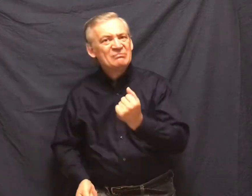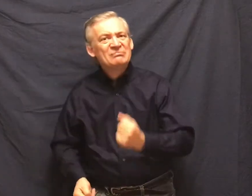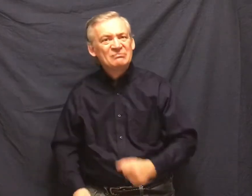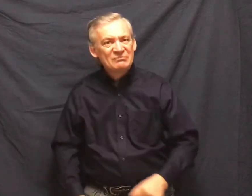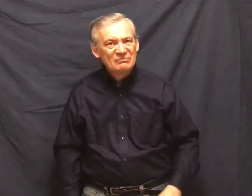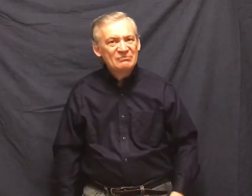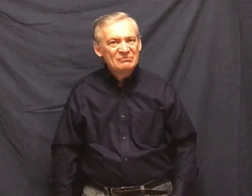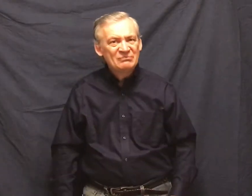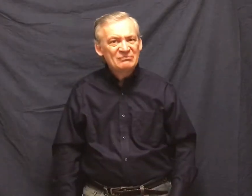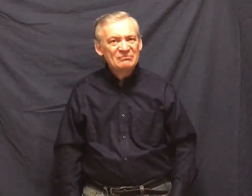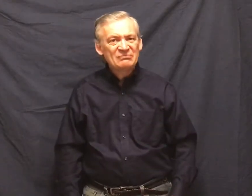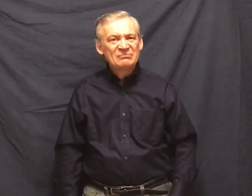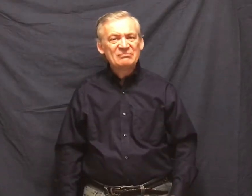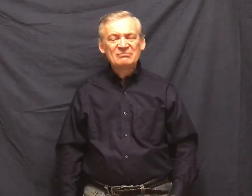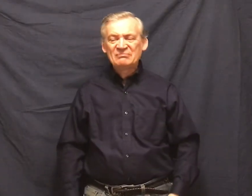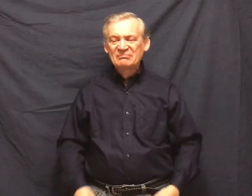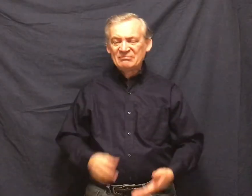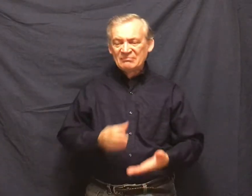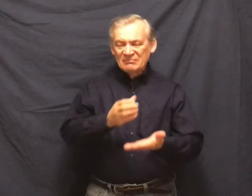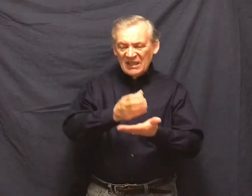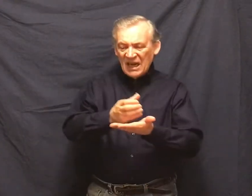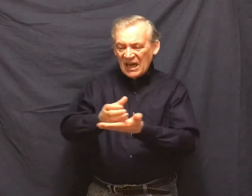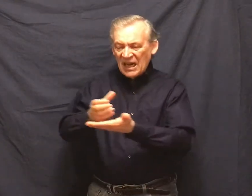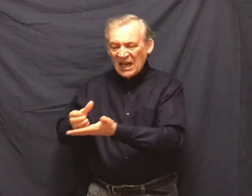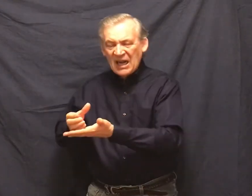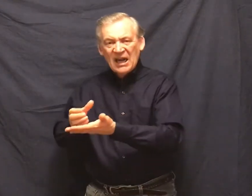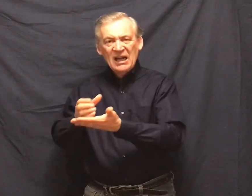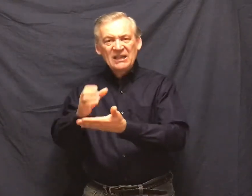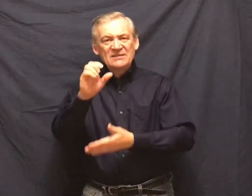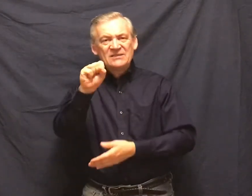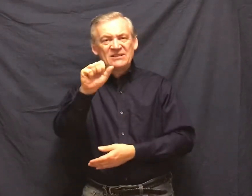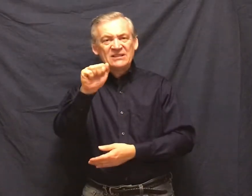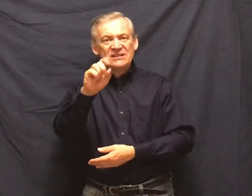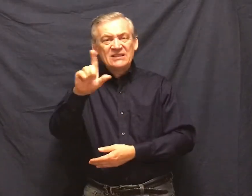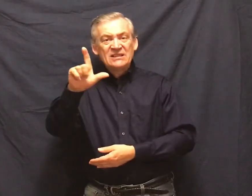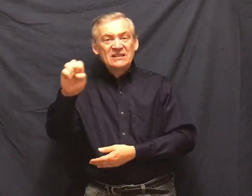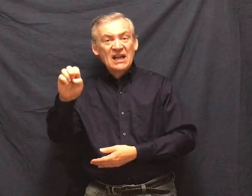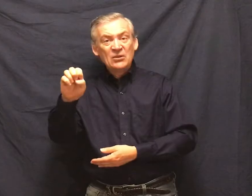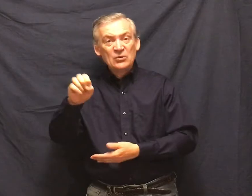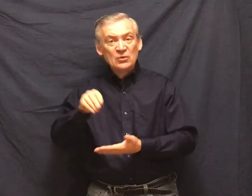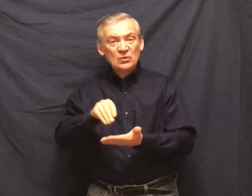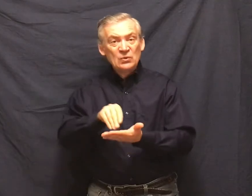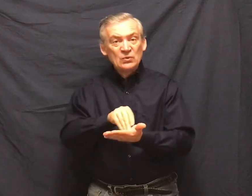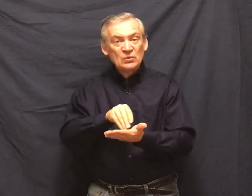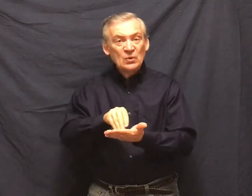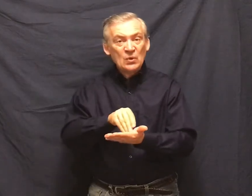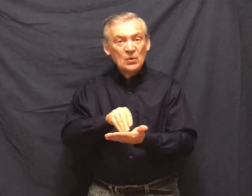There were cans of saddle soap and a drippy can of tar with its paintbrush sticking over the